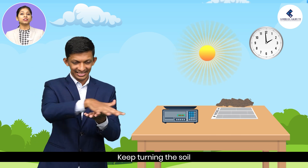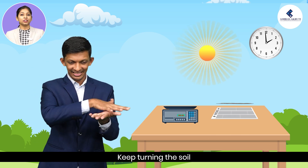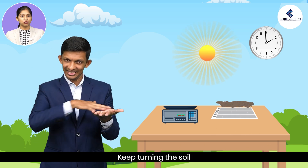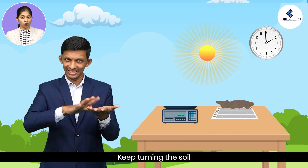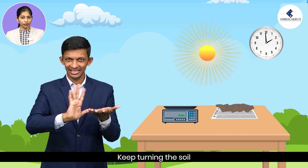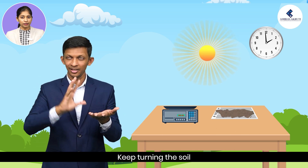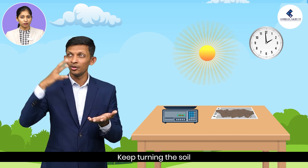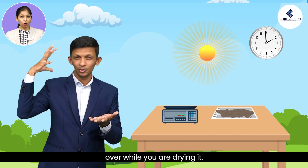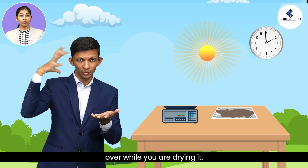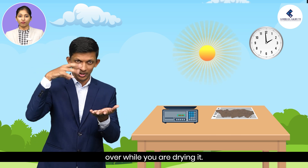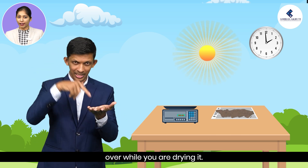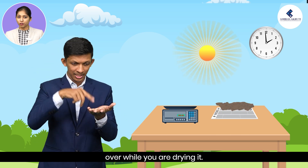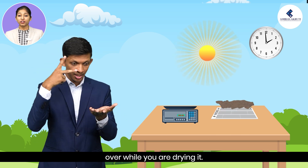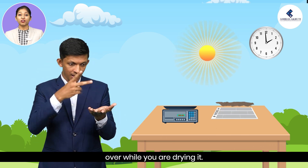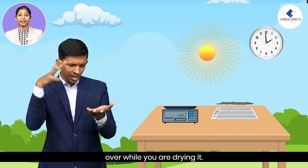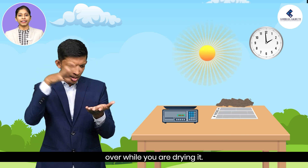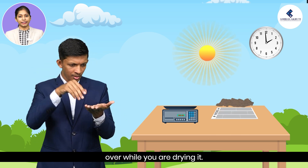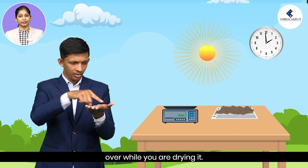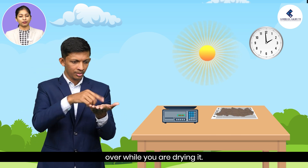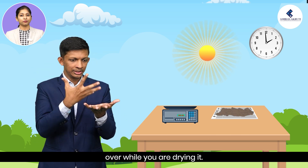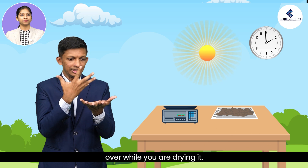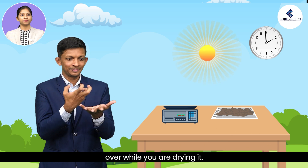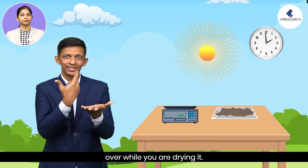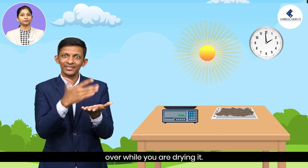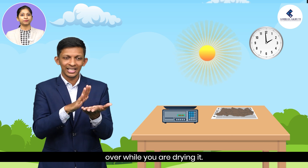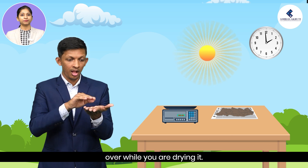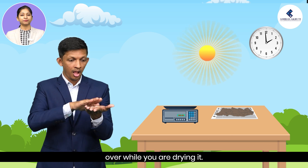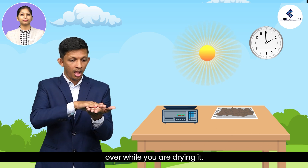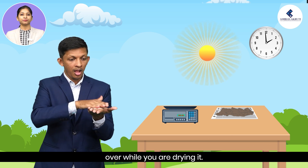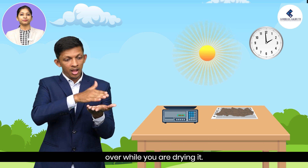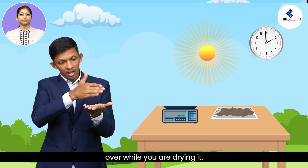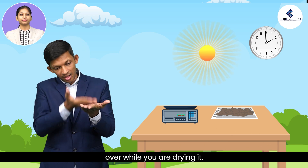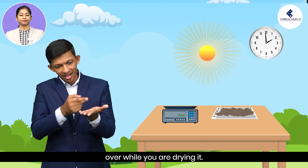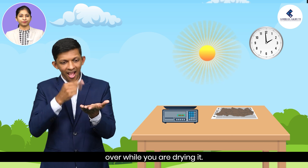Keep turning the soil over while you are drying it.